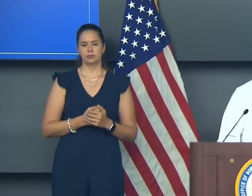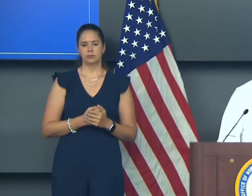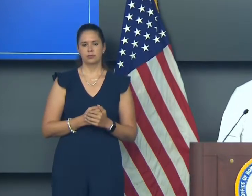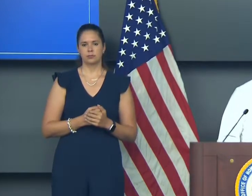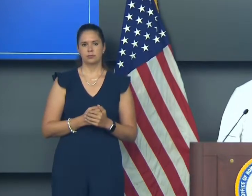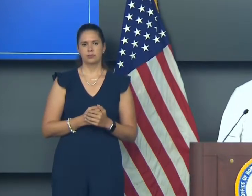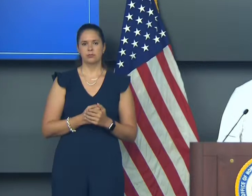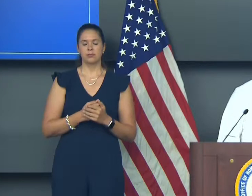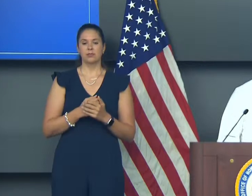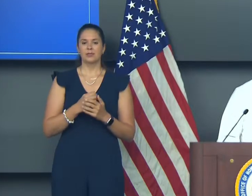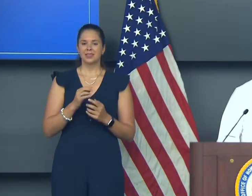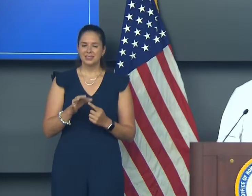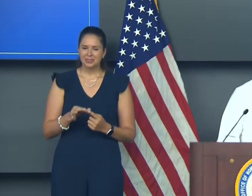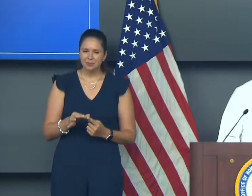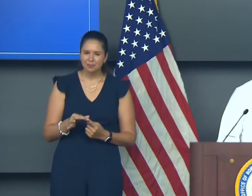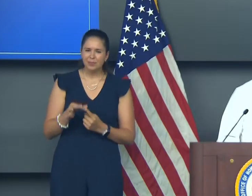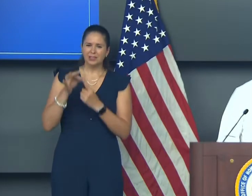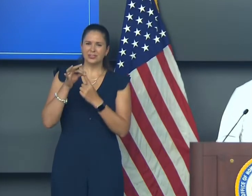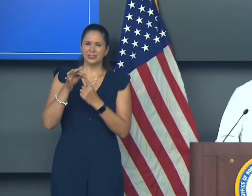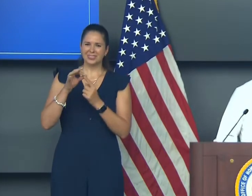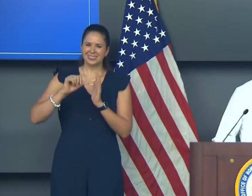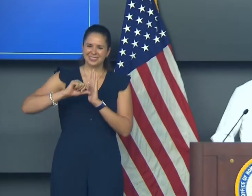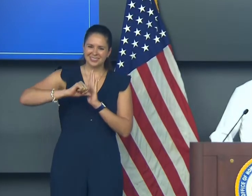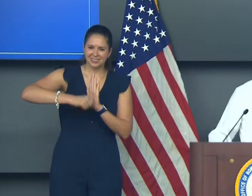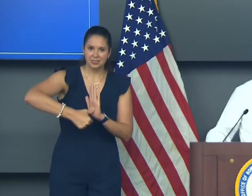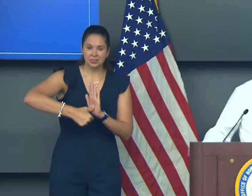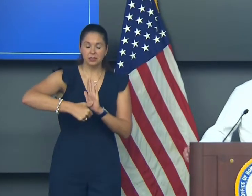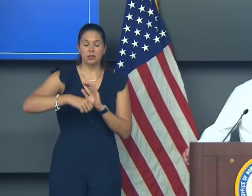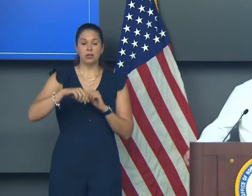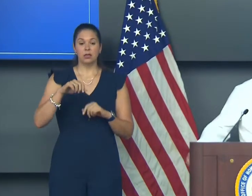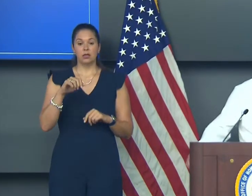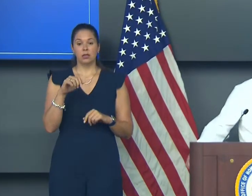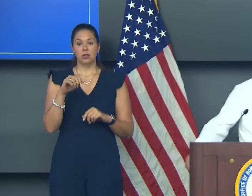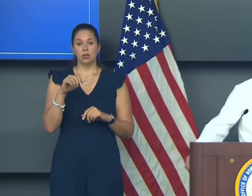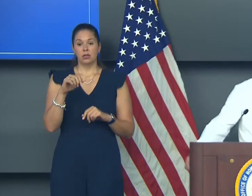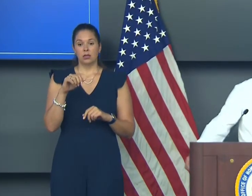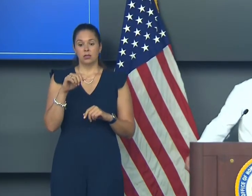And that's especially true when you think about the fact that